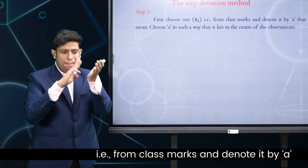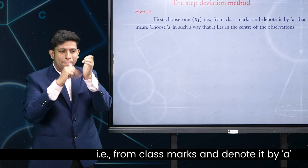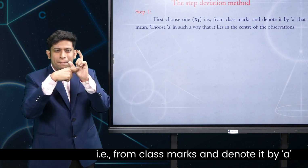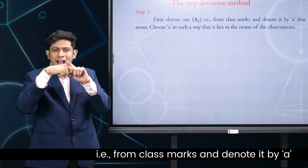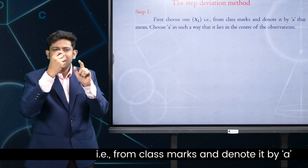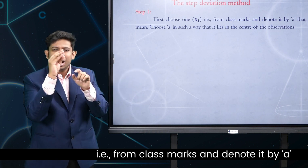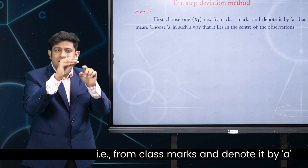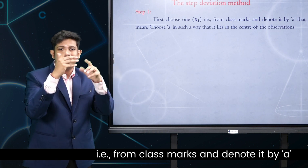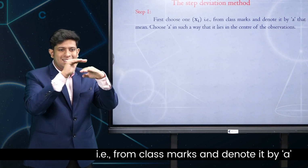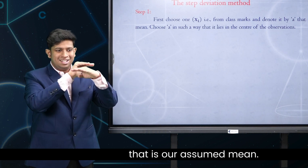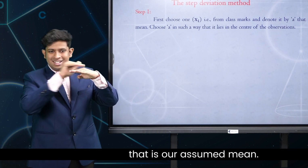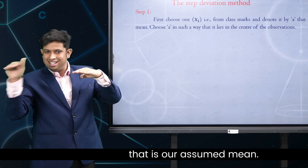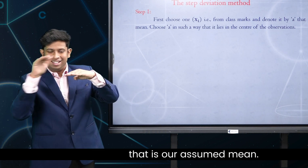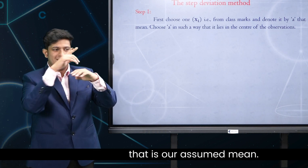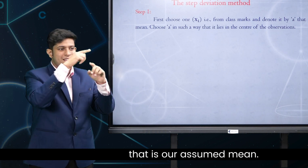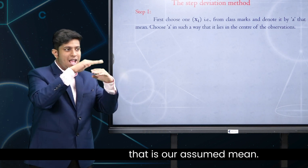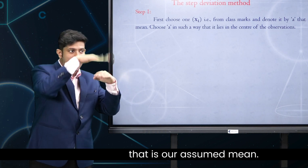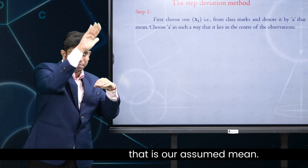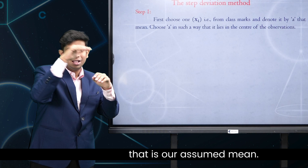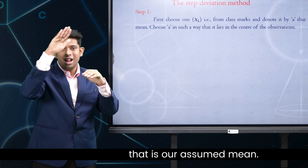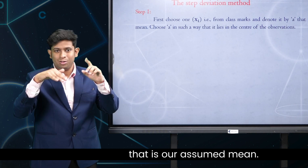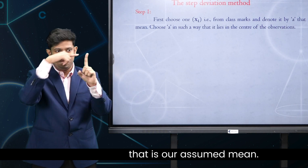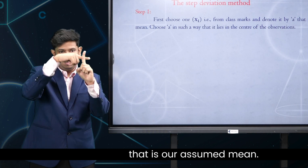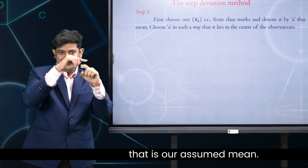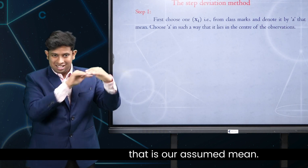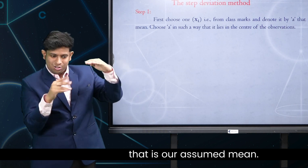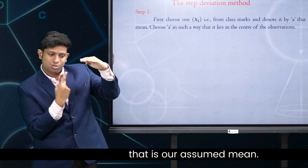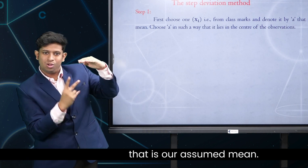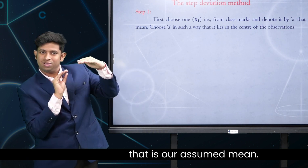A, that is our assumed mean.